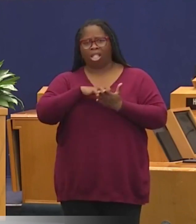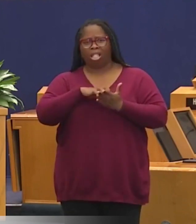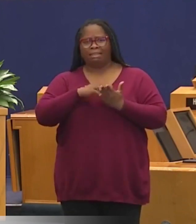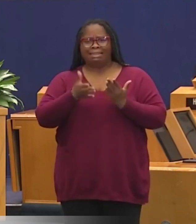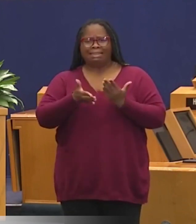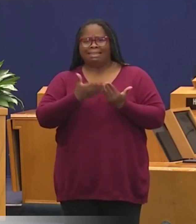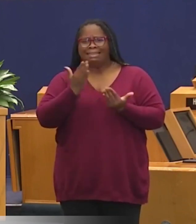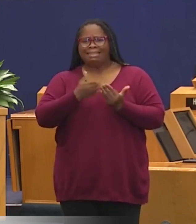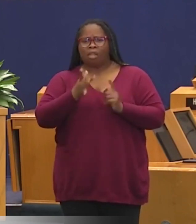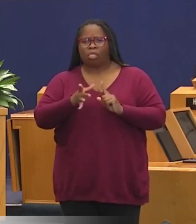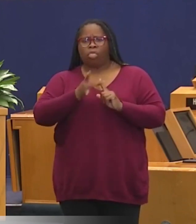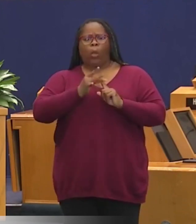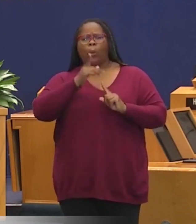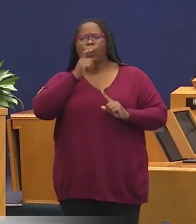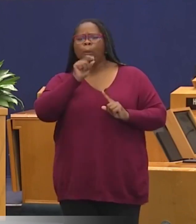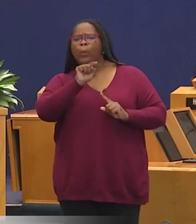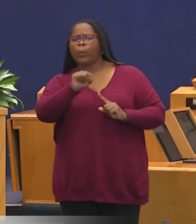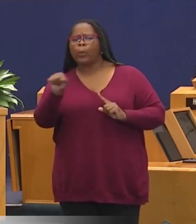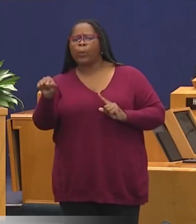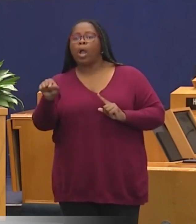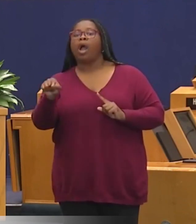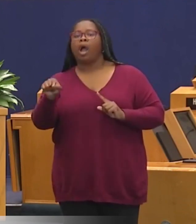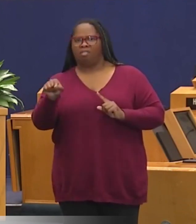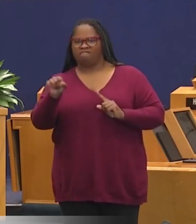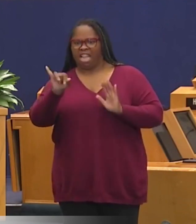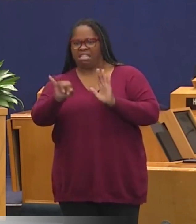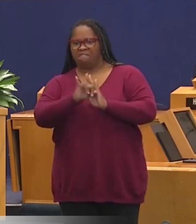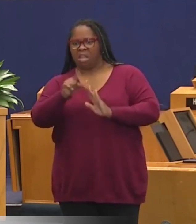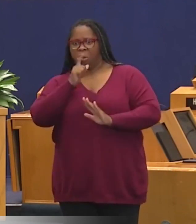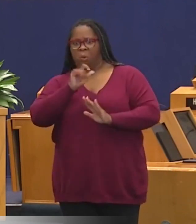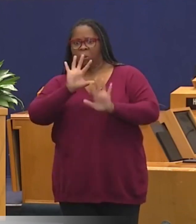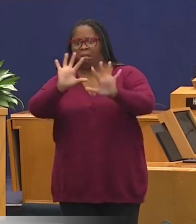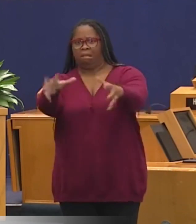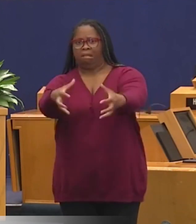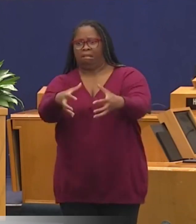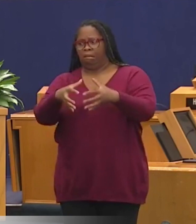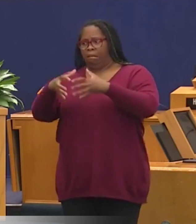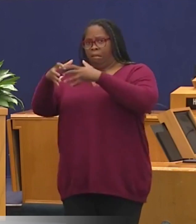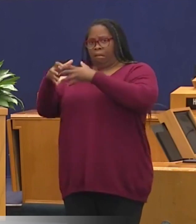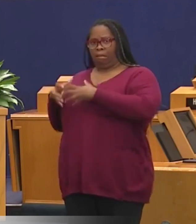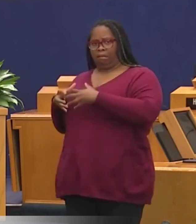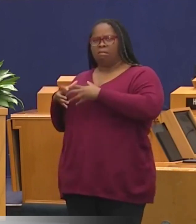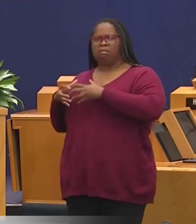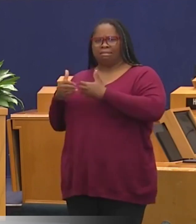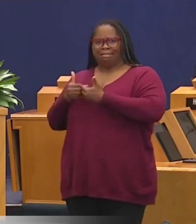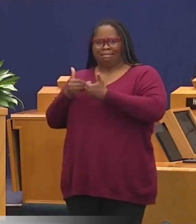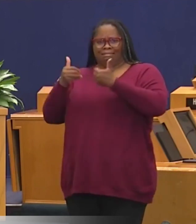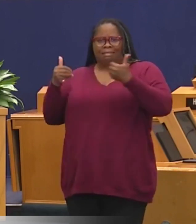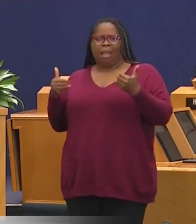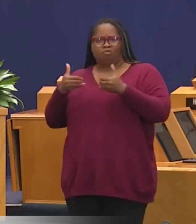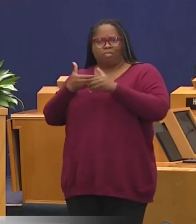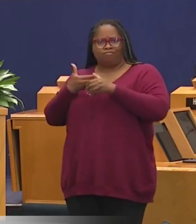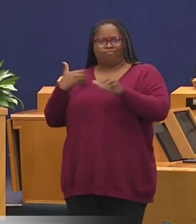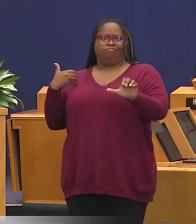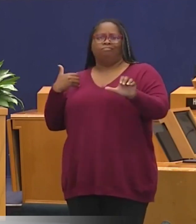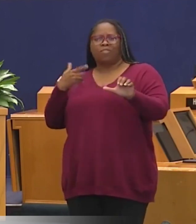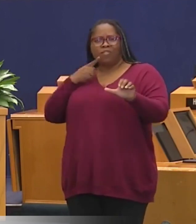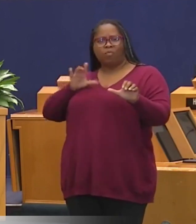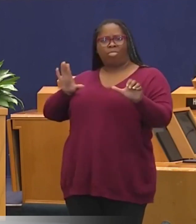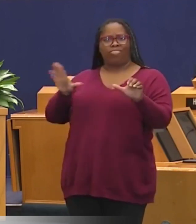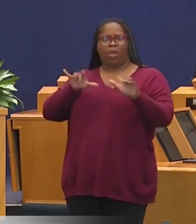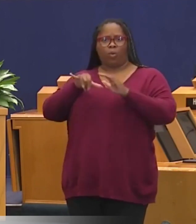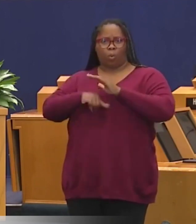exposure, and we move those people to an isolated site for them to serve out their